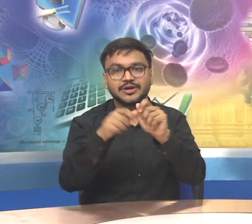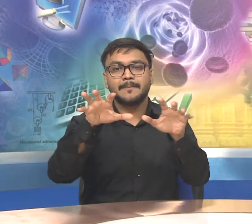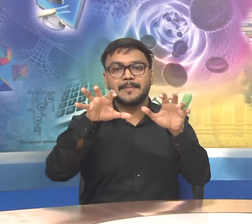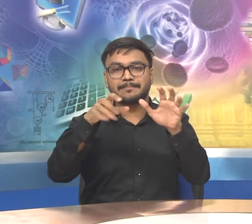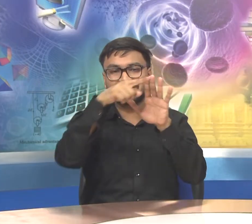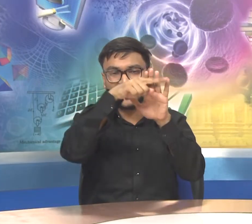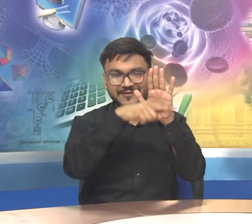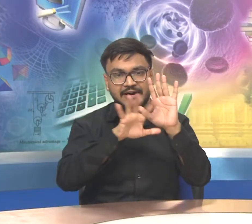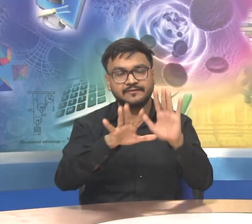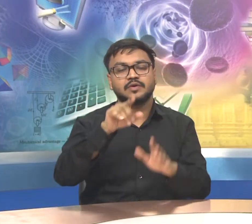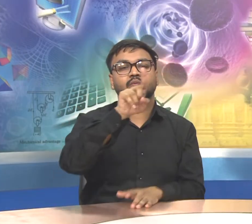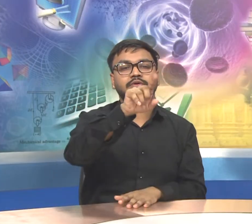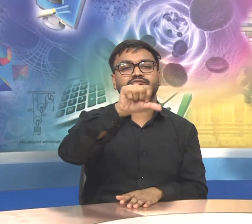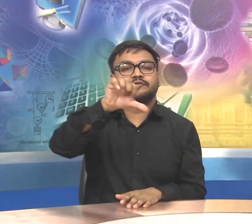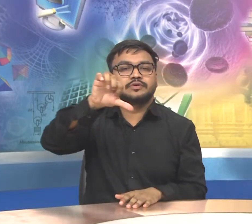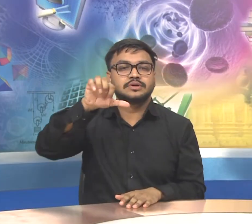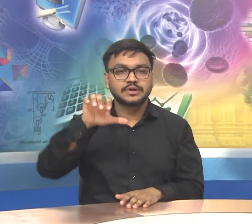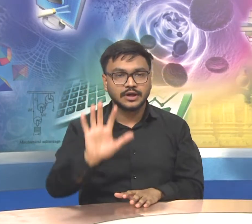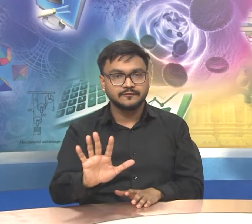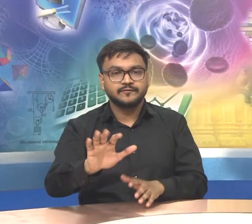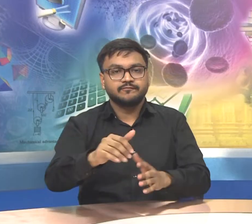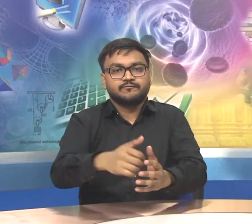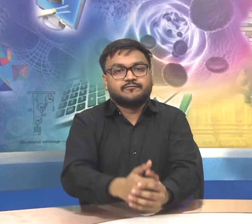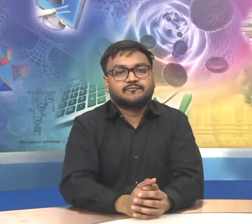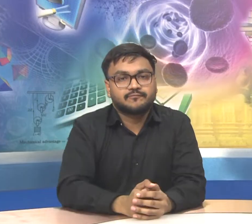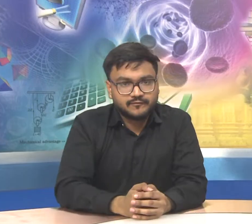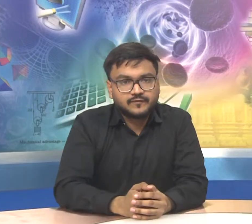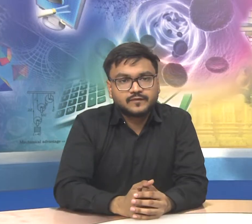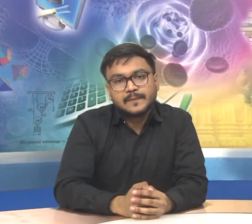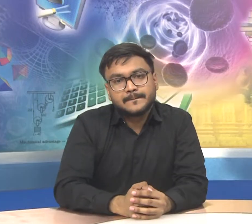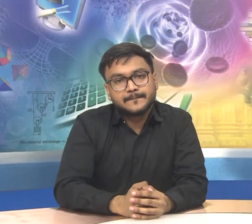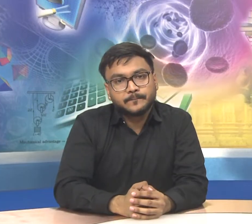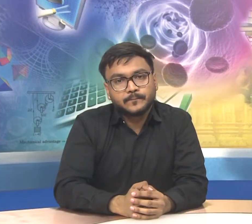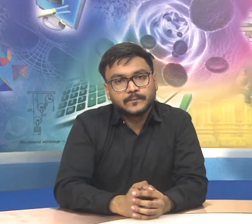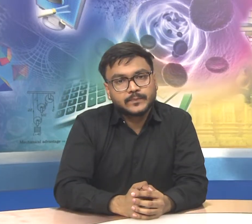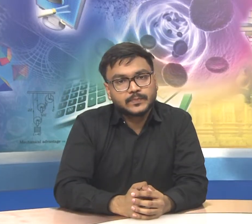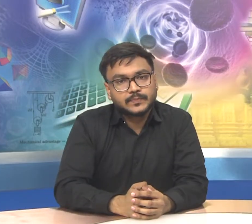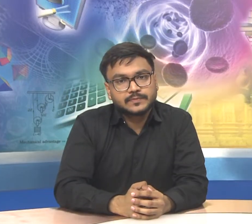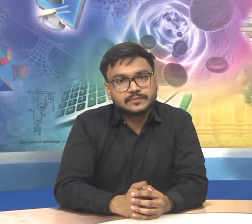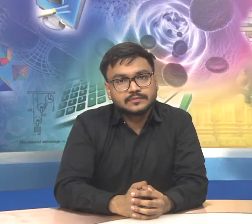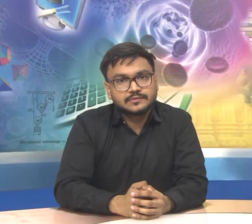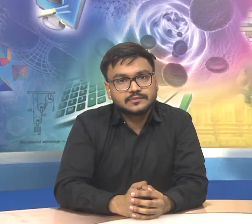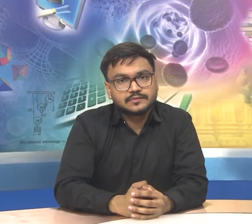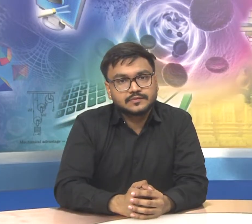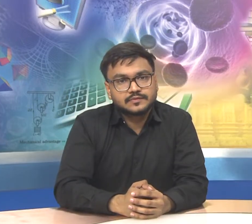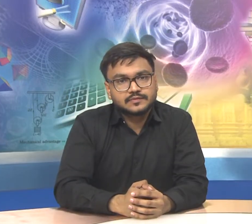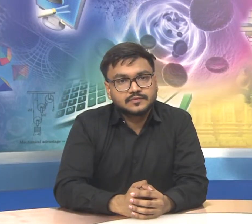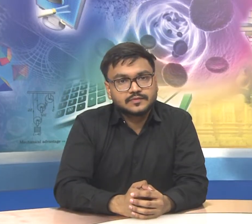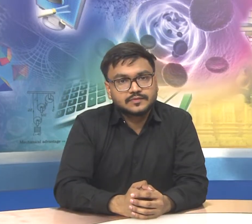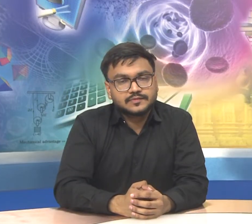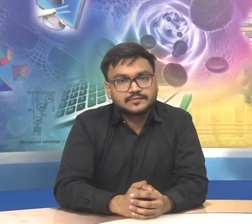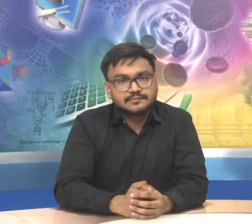which is handed down in 1993 and reinforced in 1999.